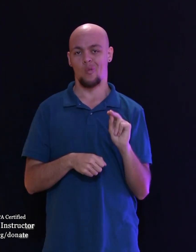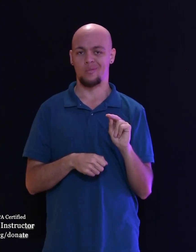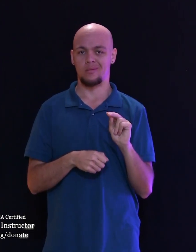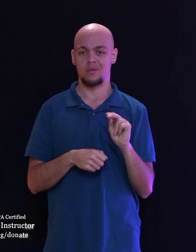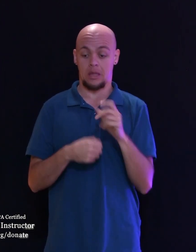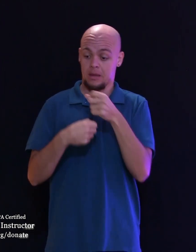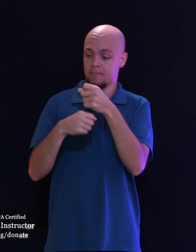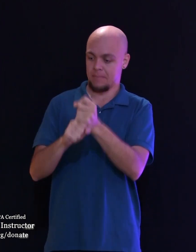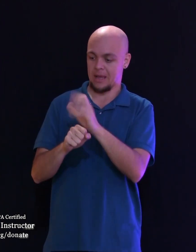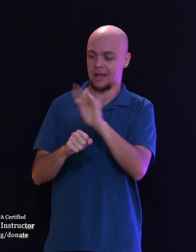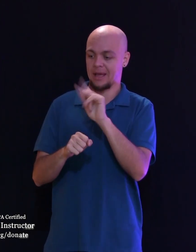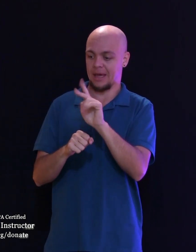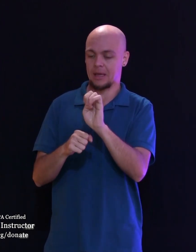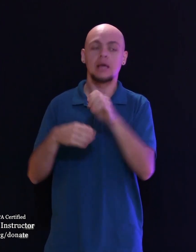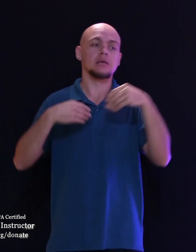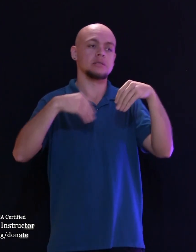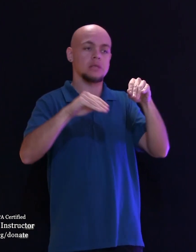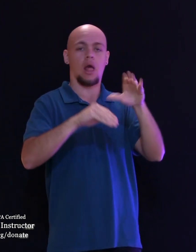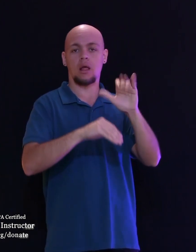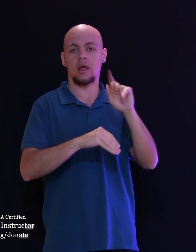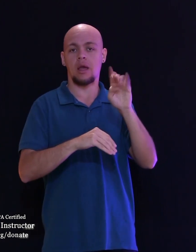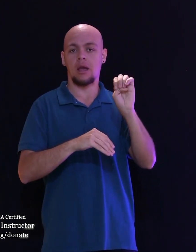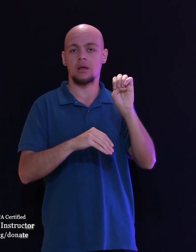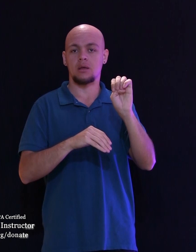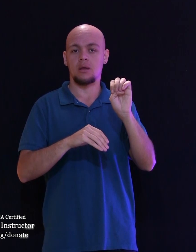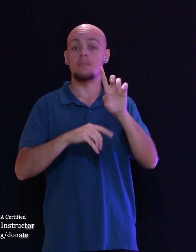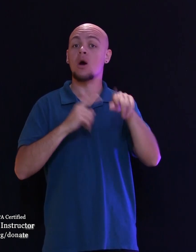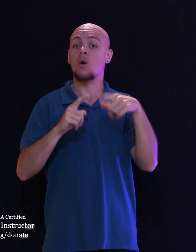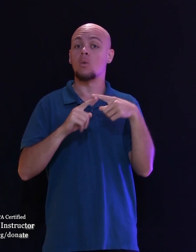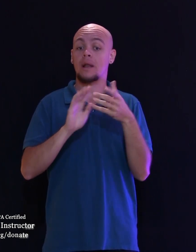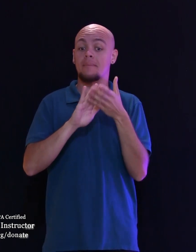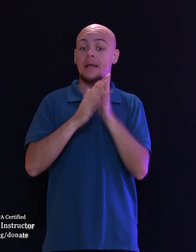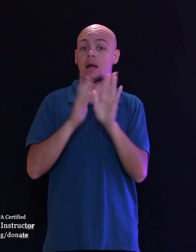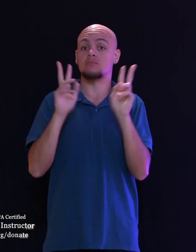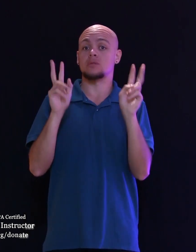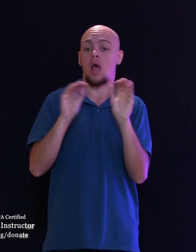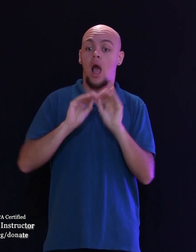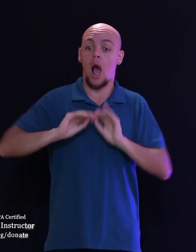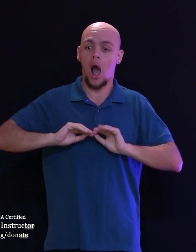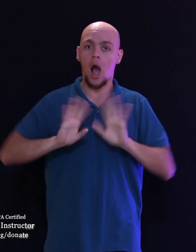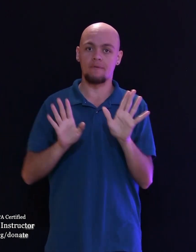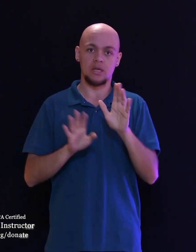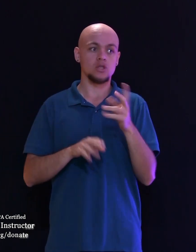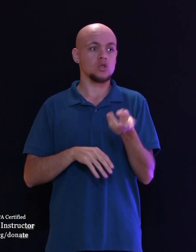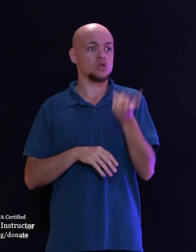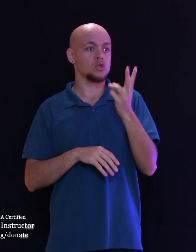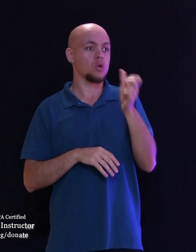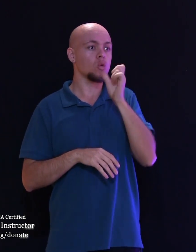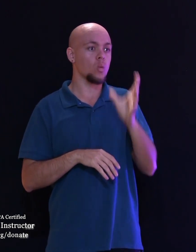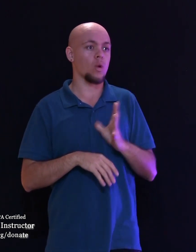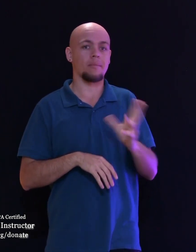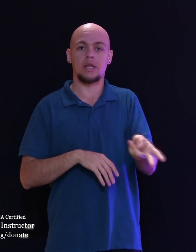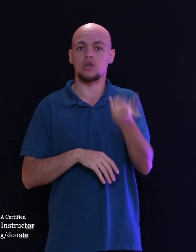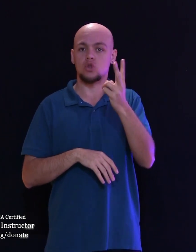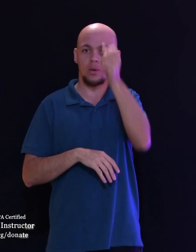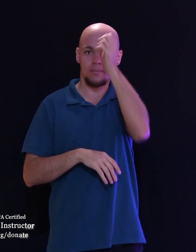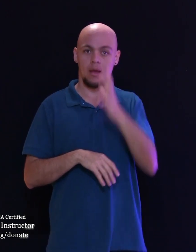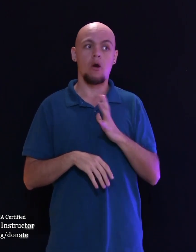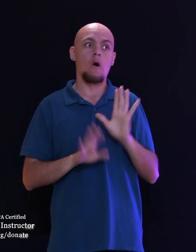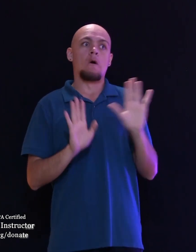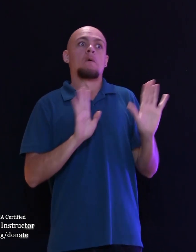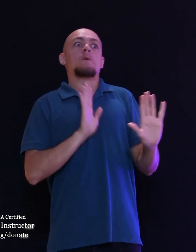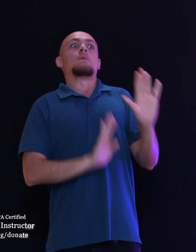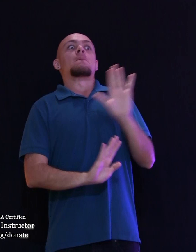sell a cake. It's only all of a sudden when it's obvious that it's two women or two men that they're like, oh, I can't do